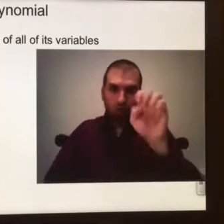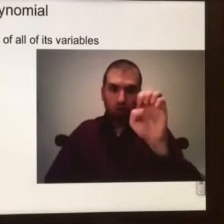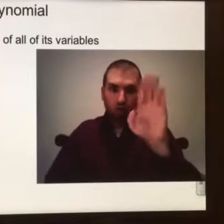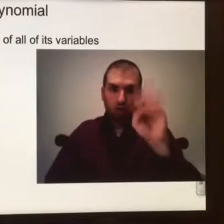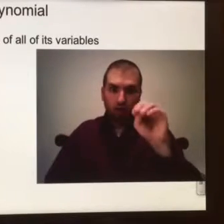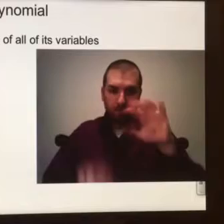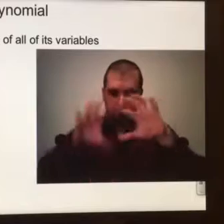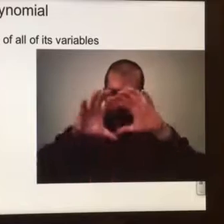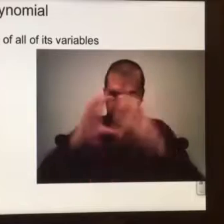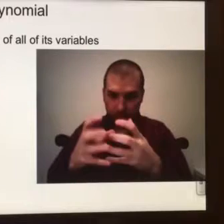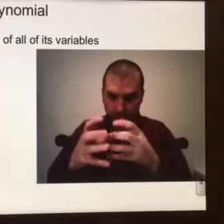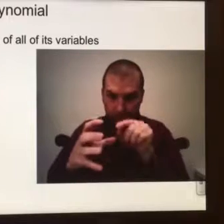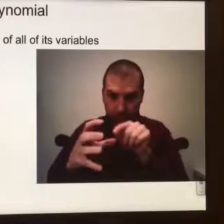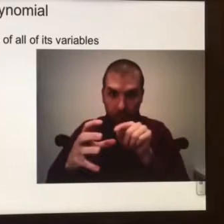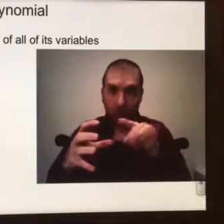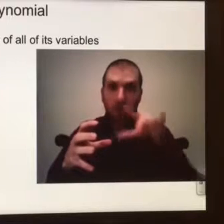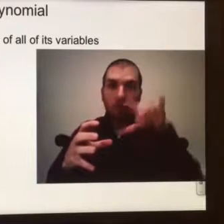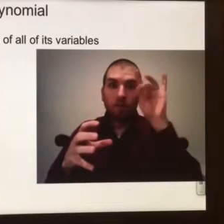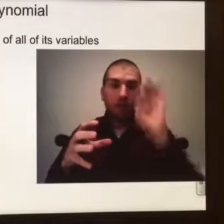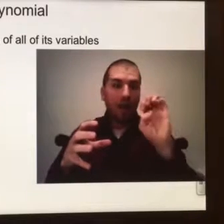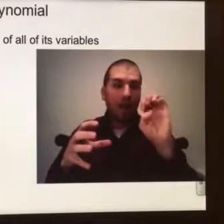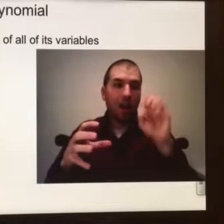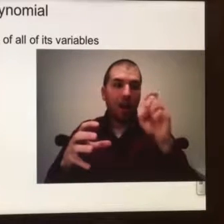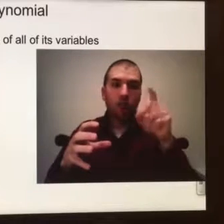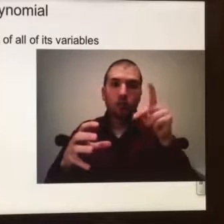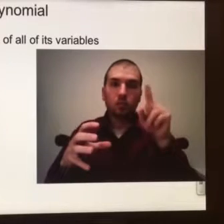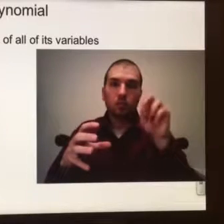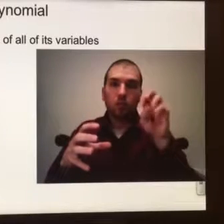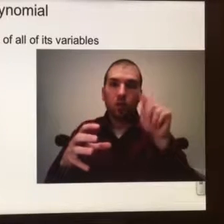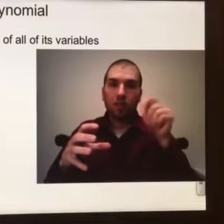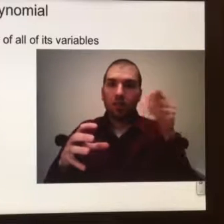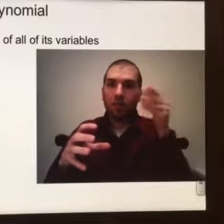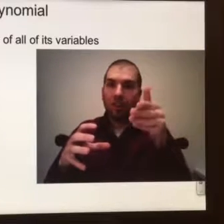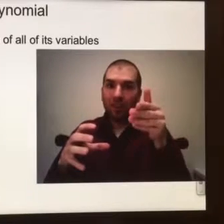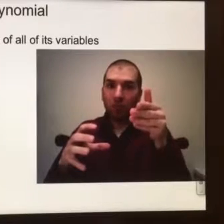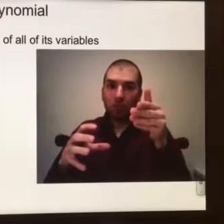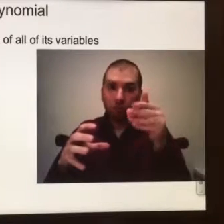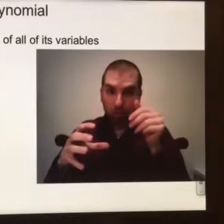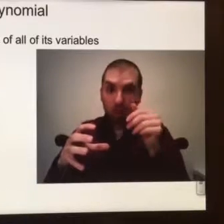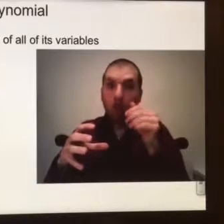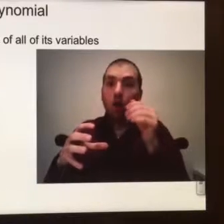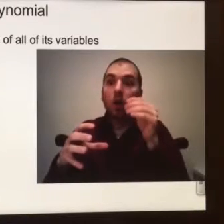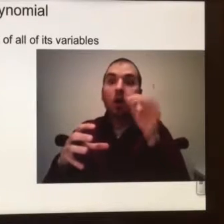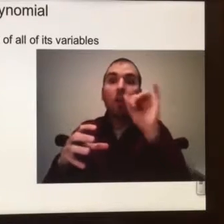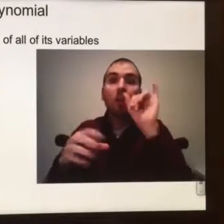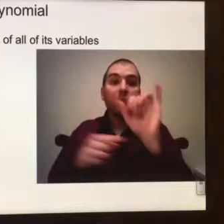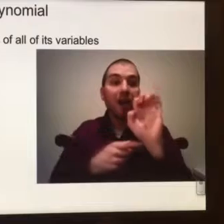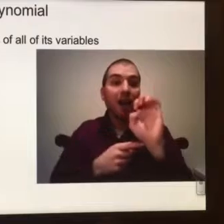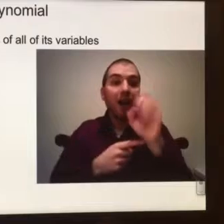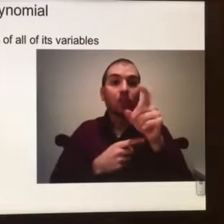Specifically, what that means, the term, is the exponent.